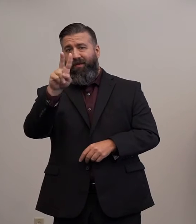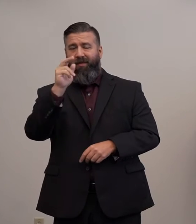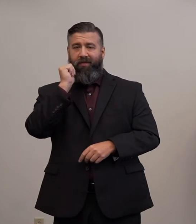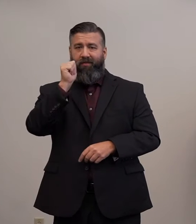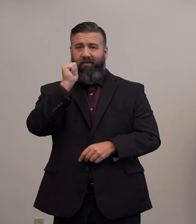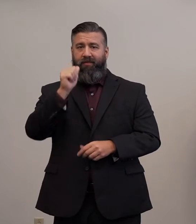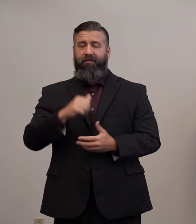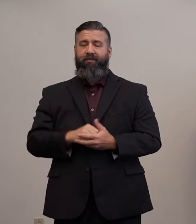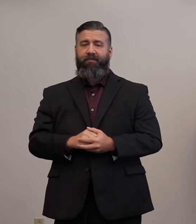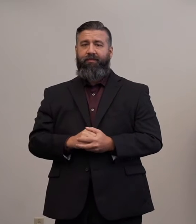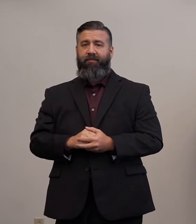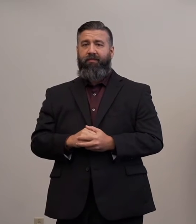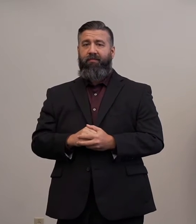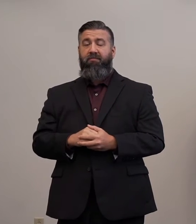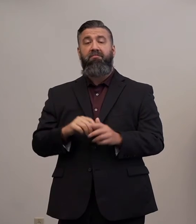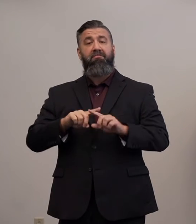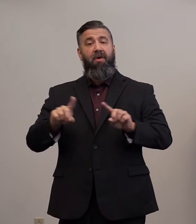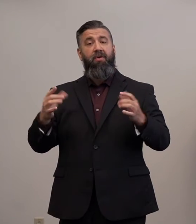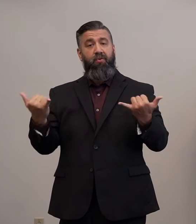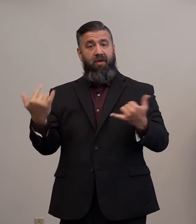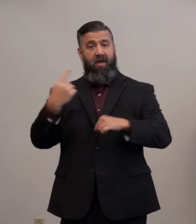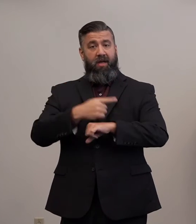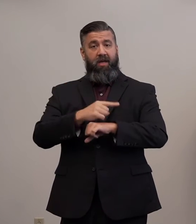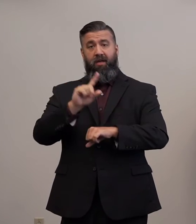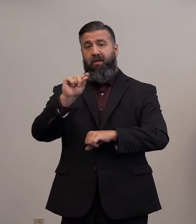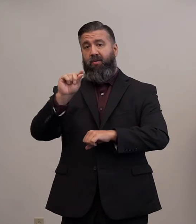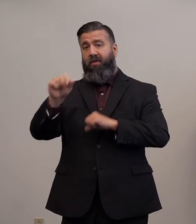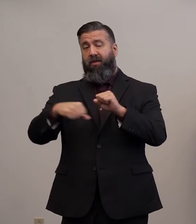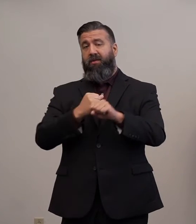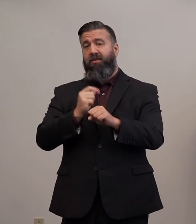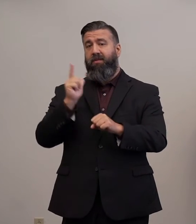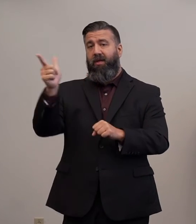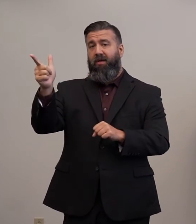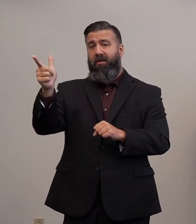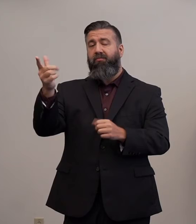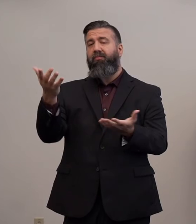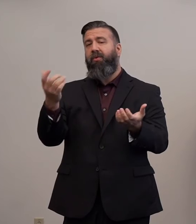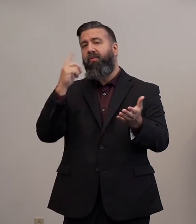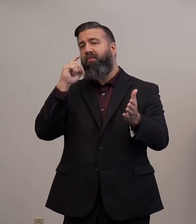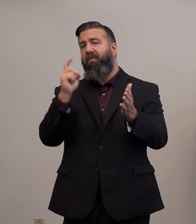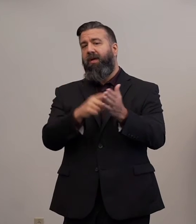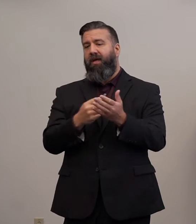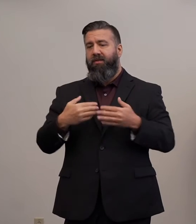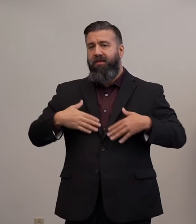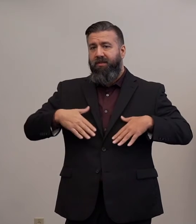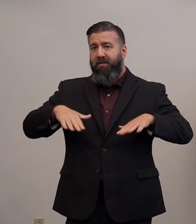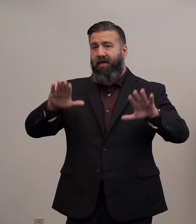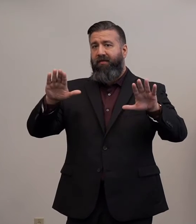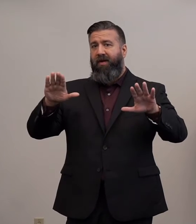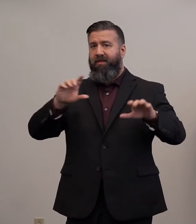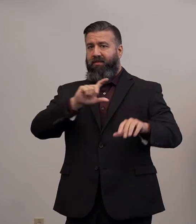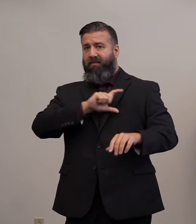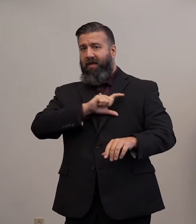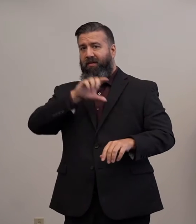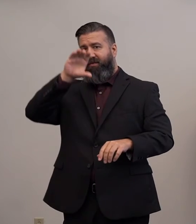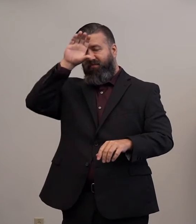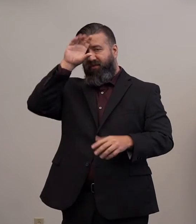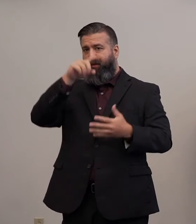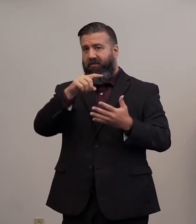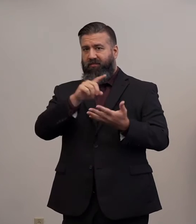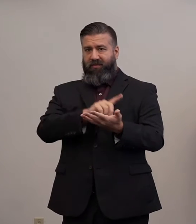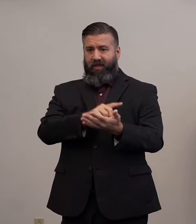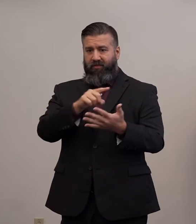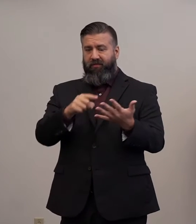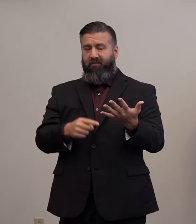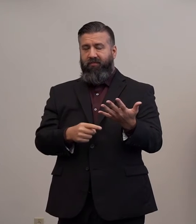take this day, 20 years later, to recognize the sacrifices that first responders made on that day. First